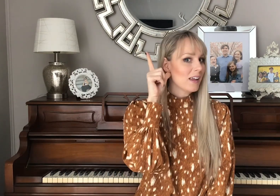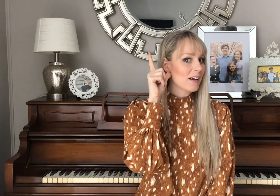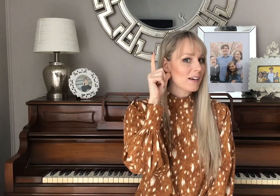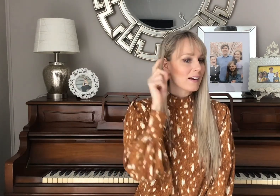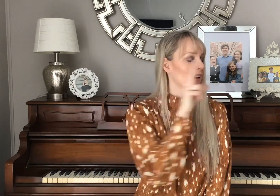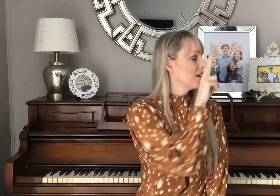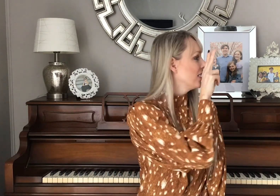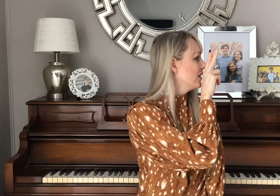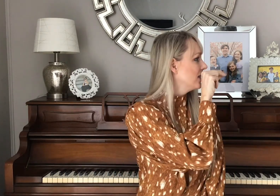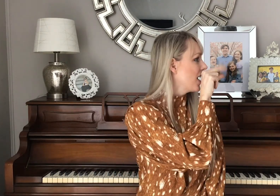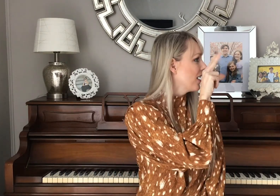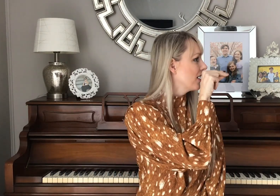hear duck.